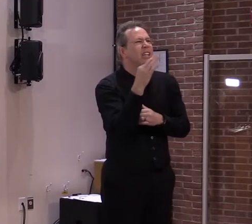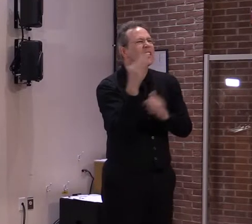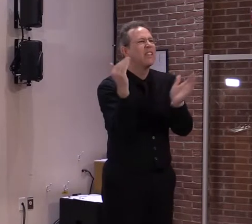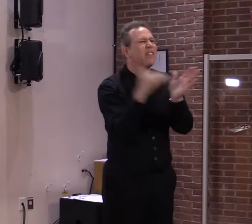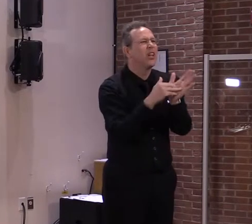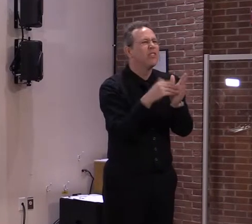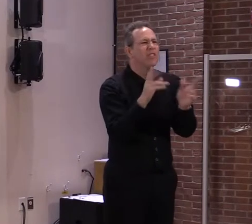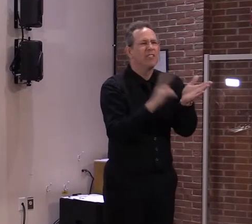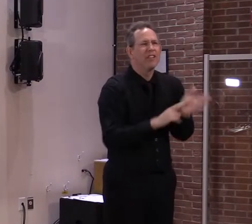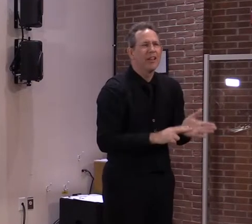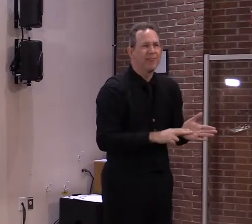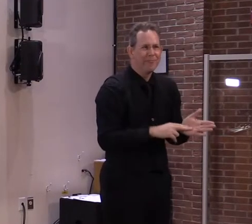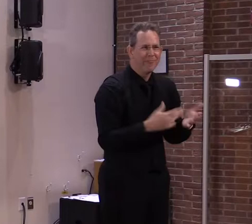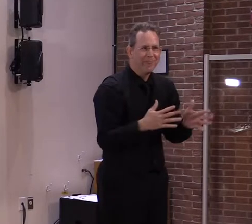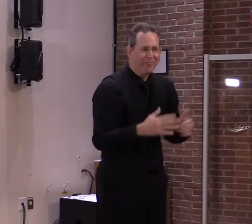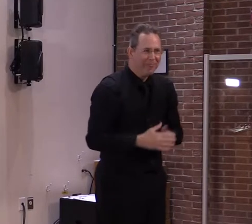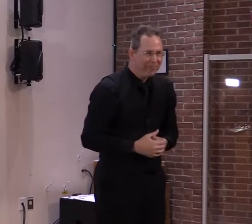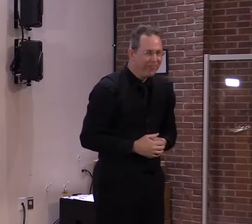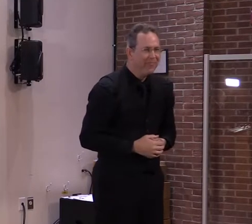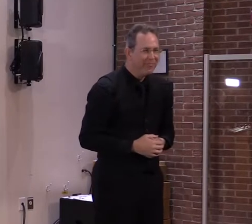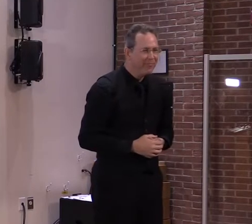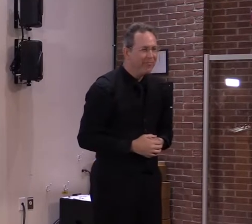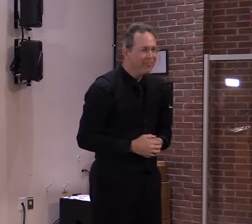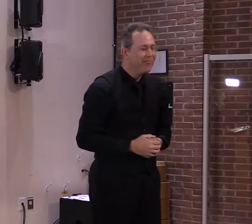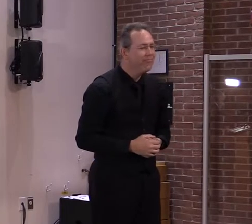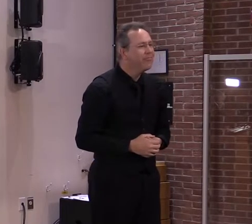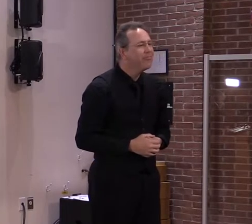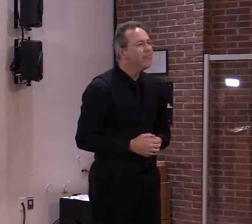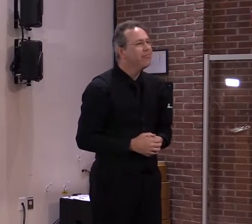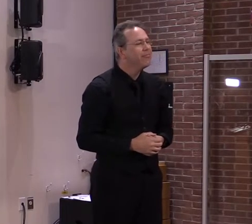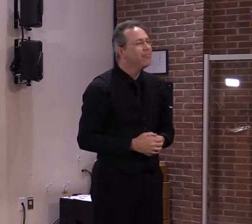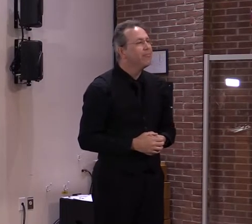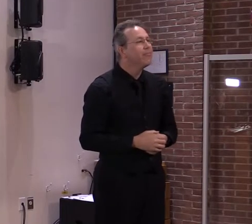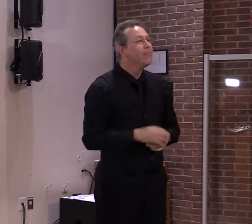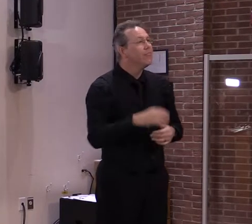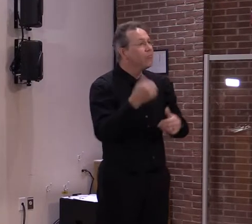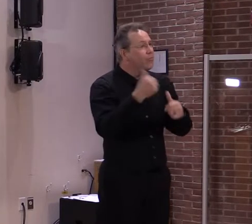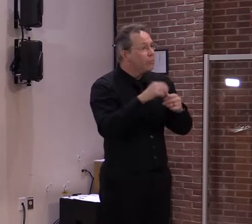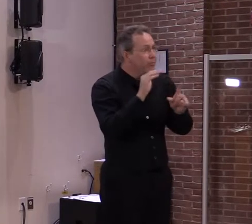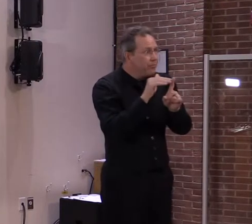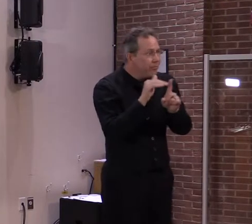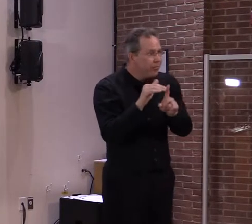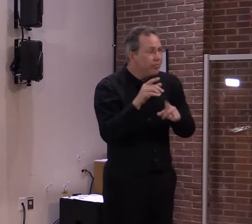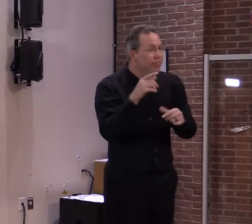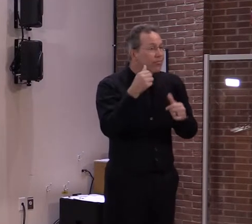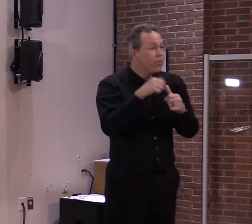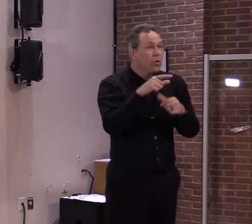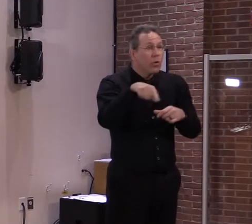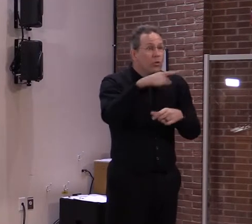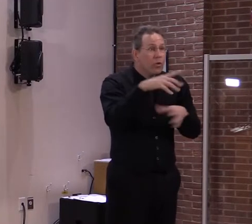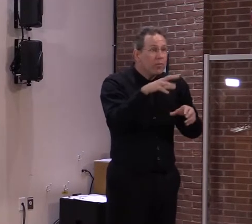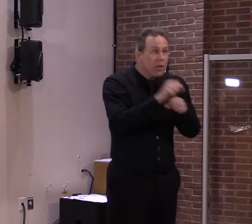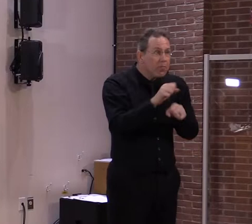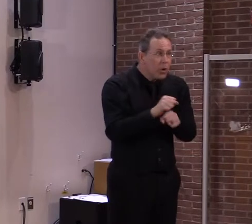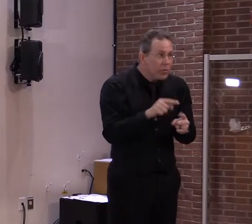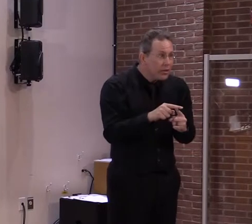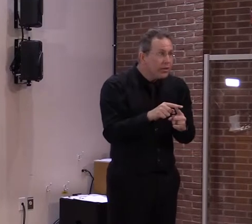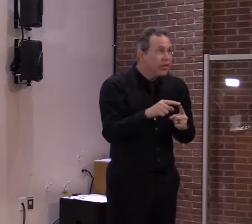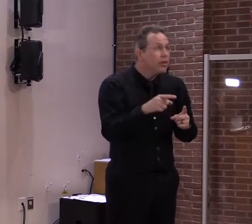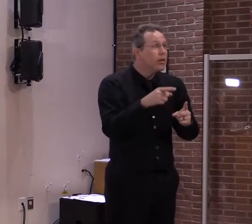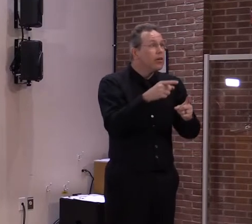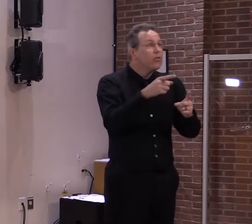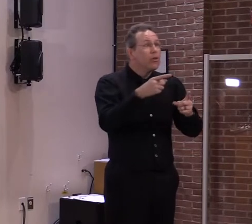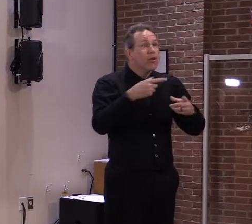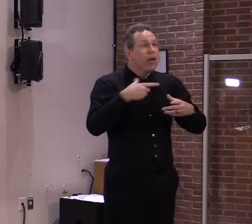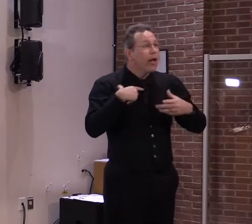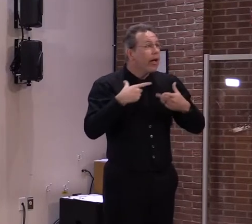in that age group made appointments. Remember, you can make an appointment at one of our health partner clinics